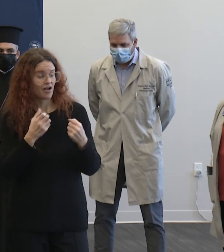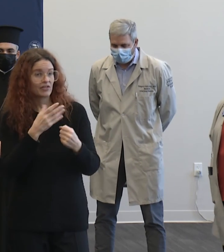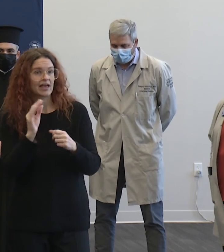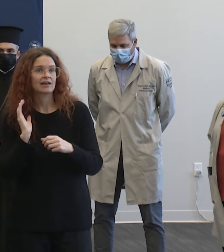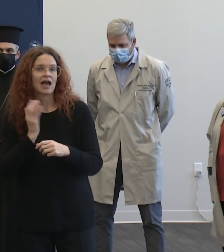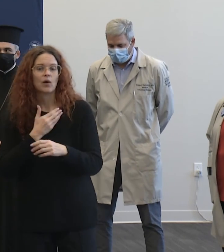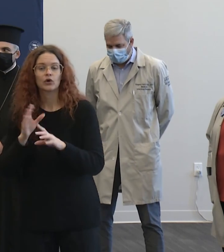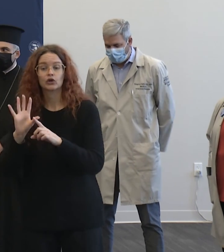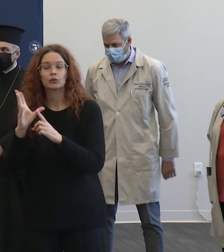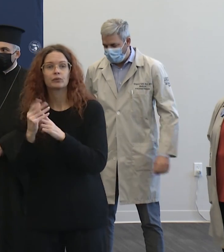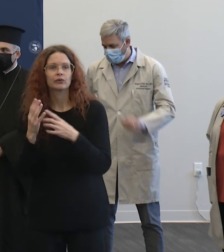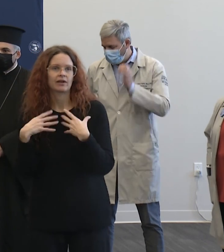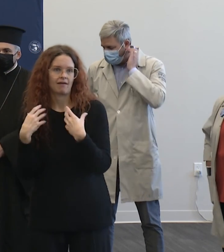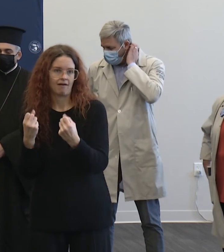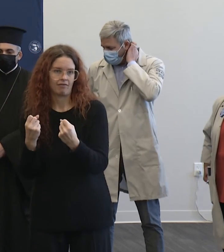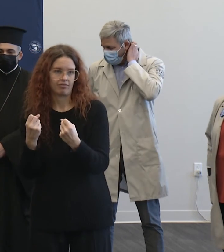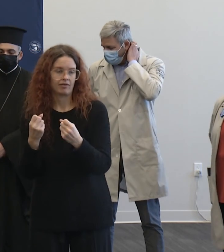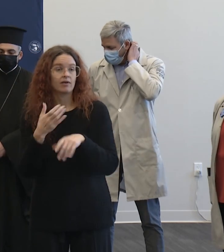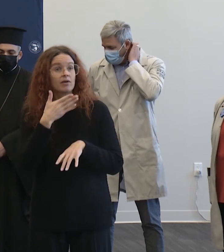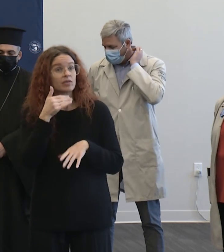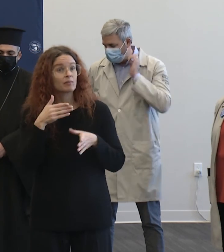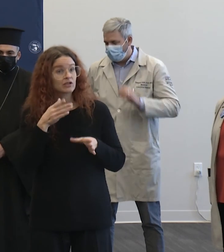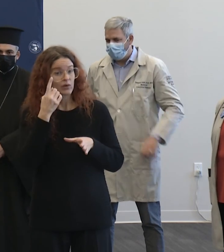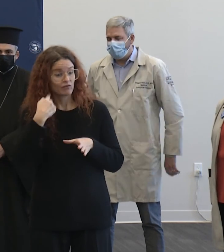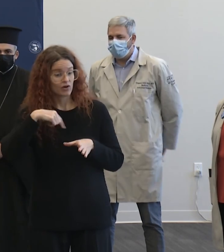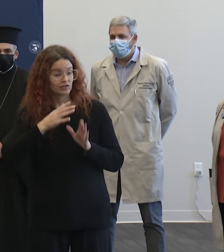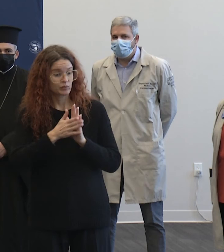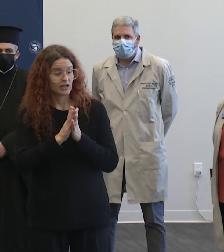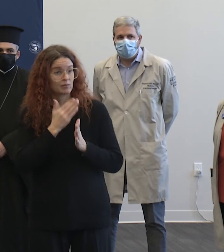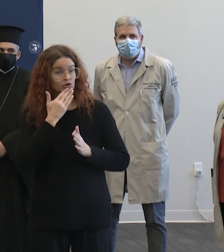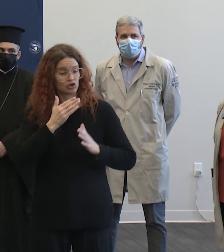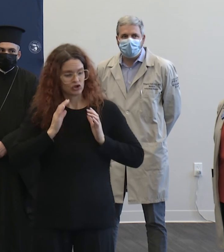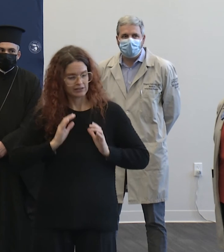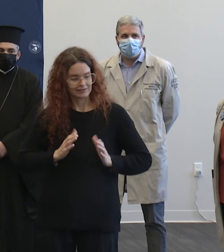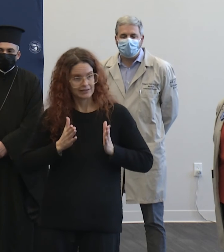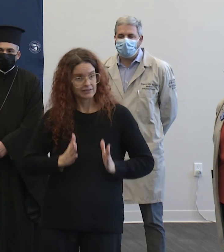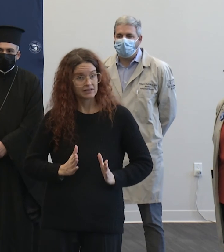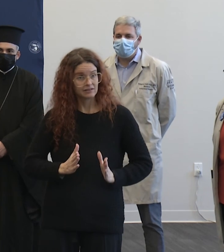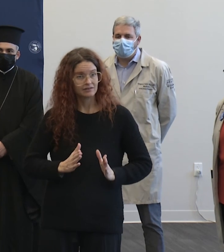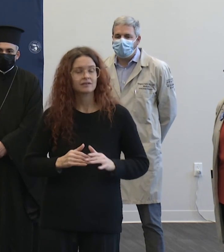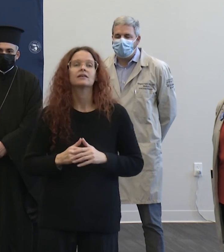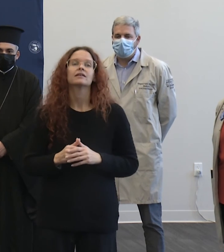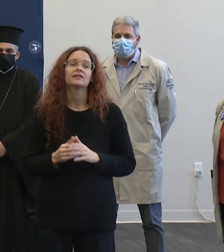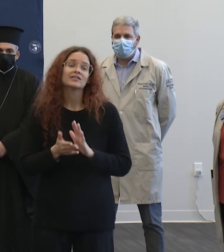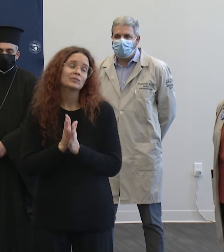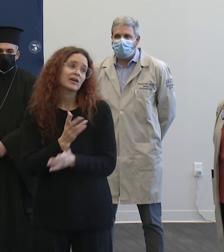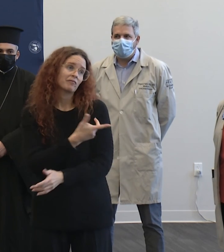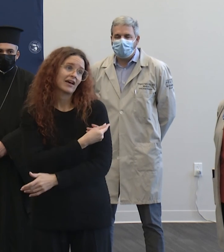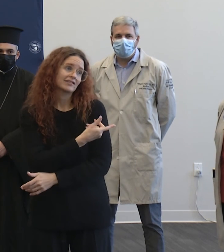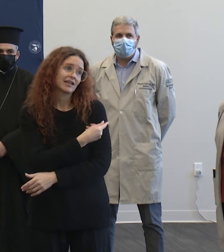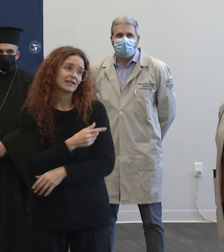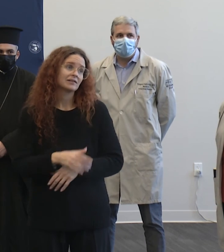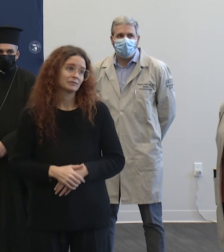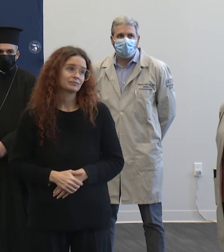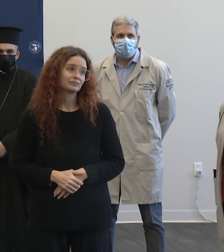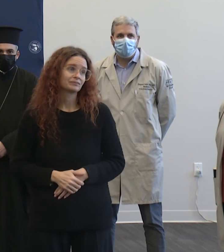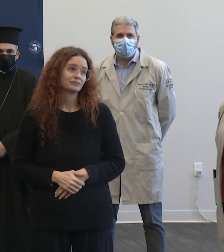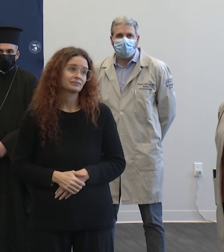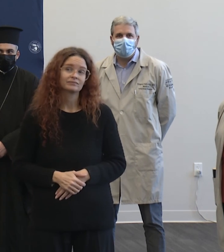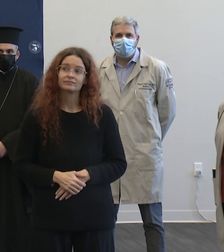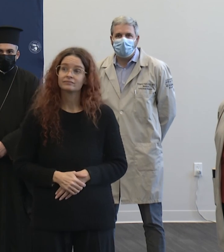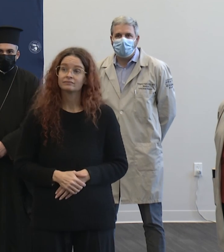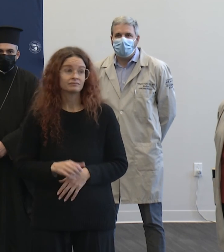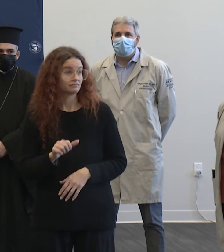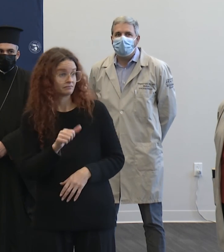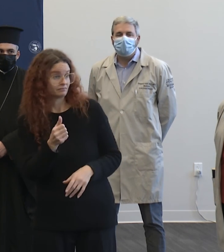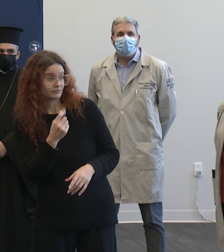way we can be good citizens is to get vaccinated. Anything